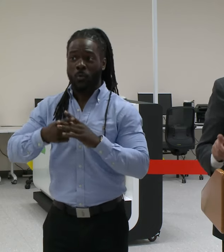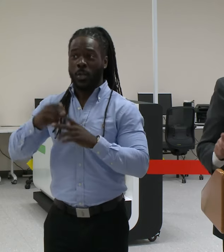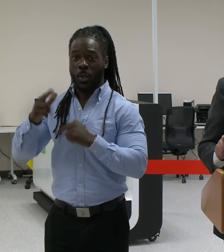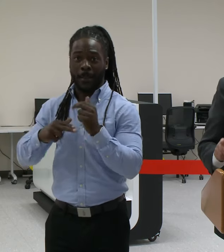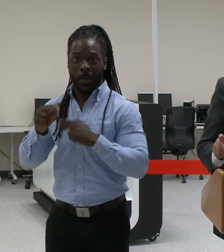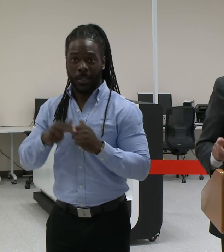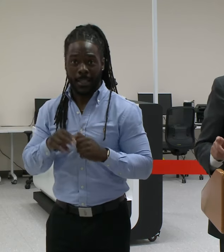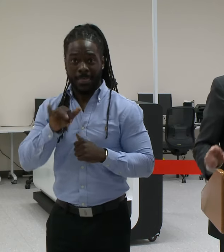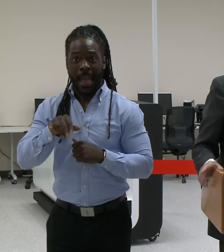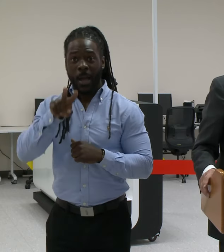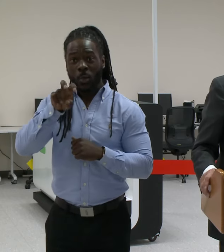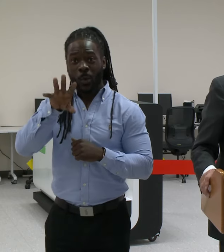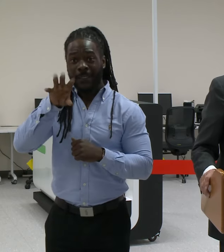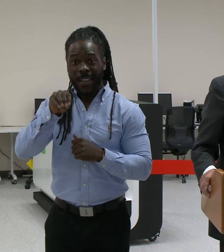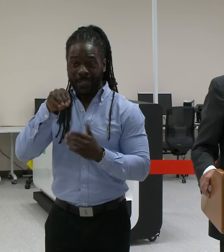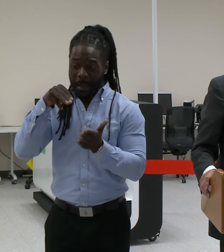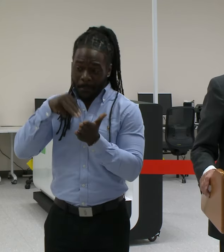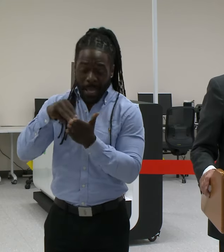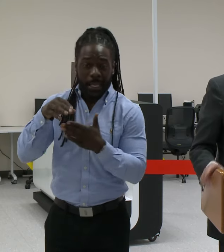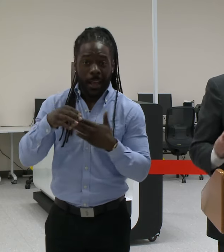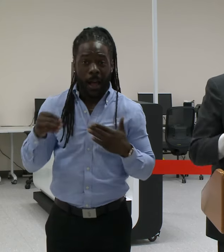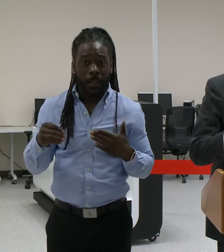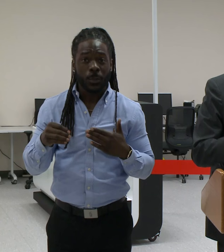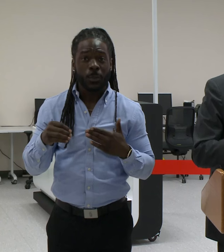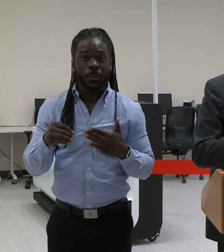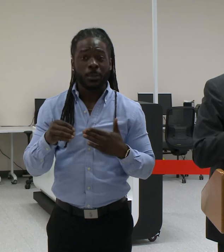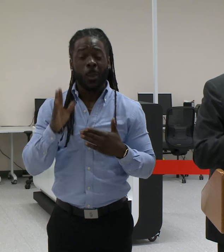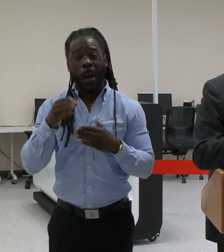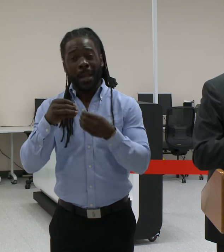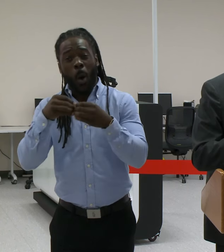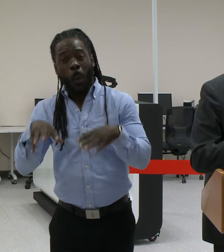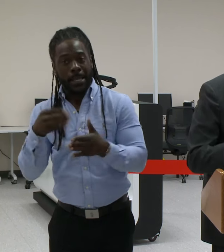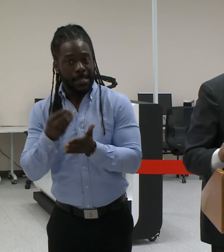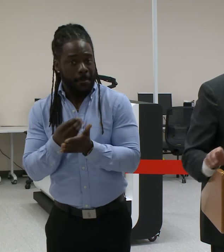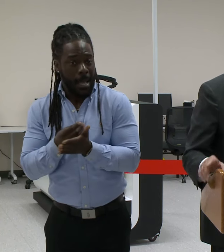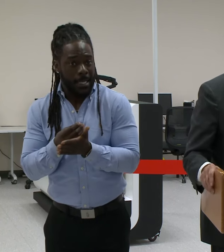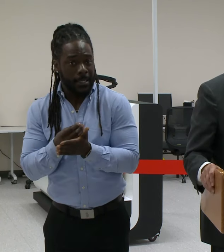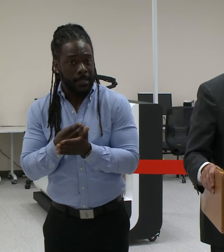That quarter of $1 billion would be a waste of money